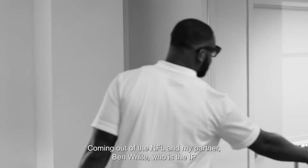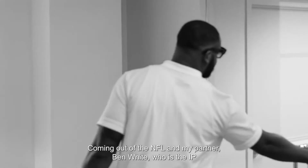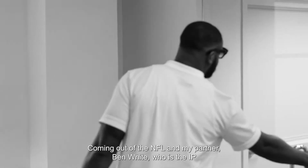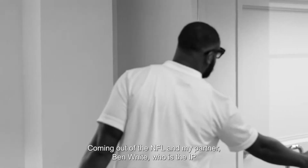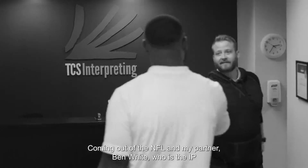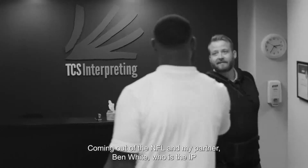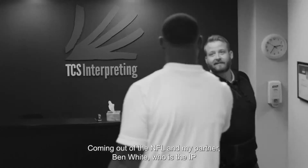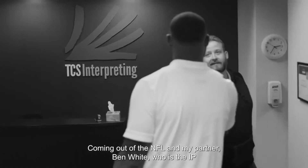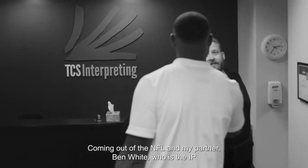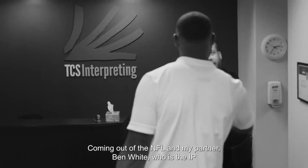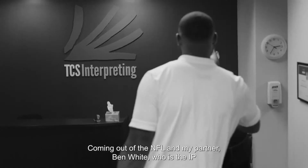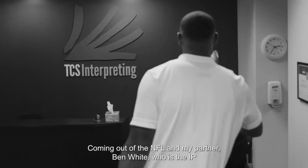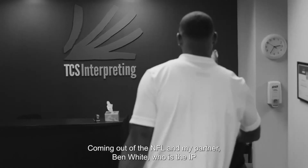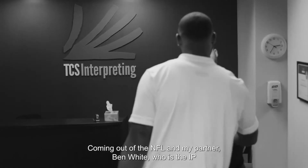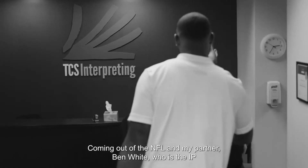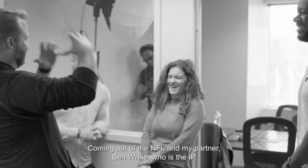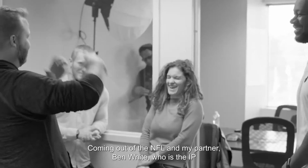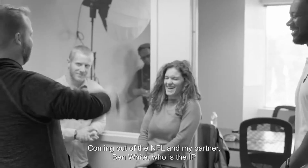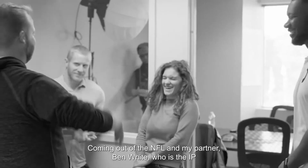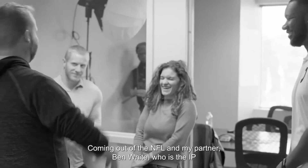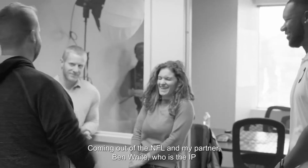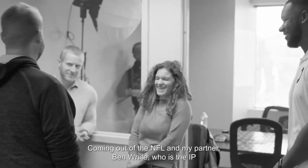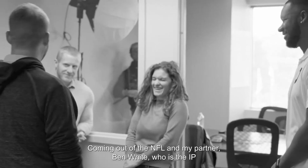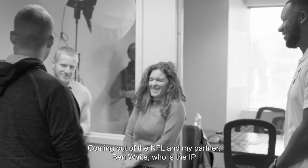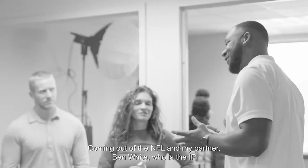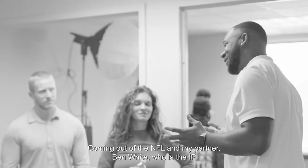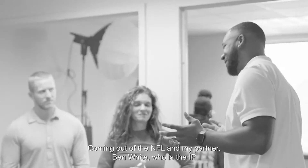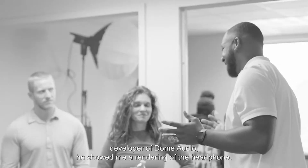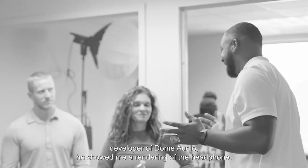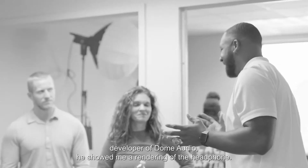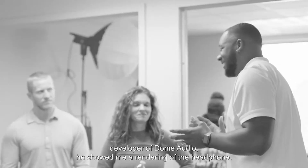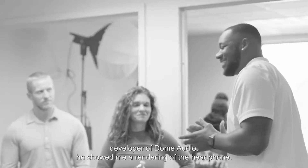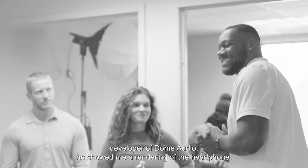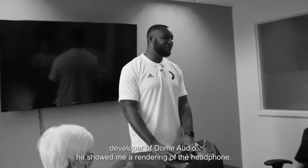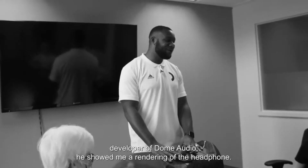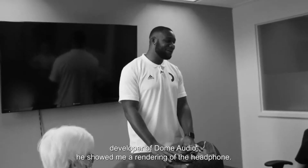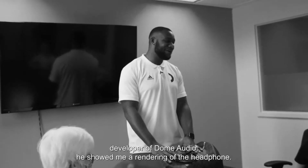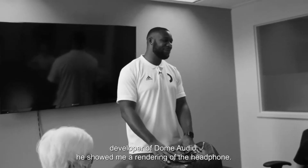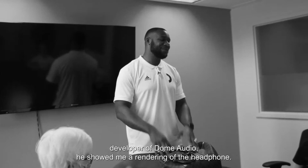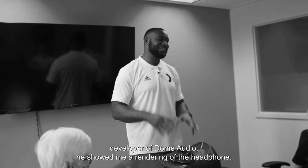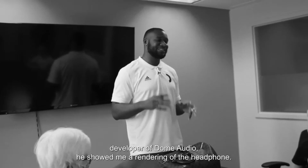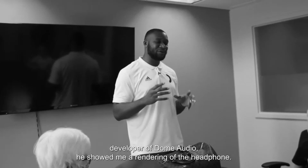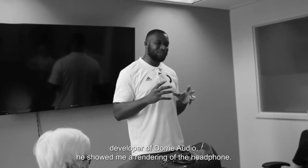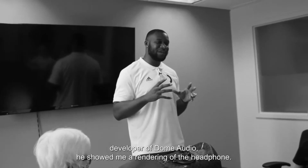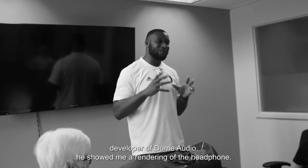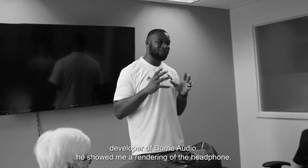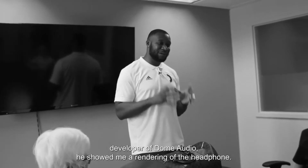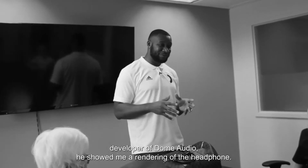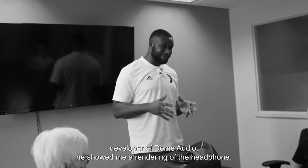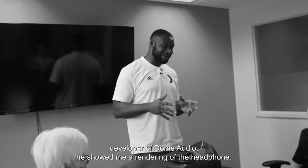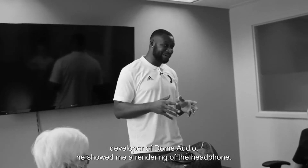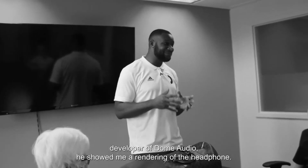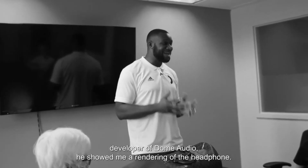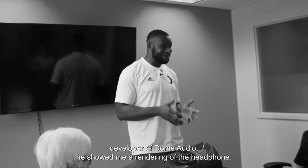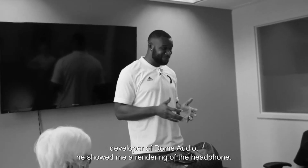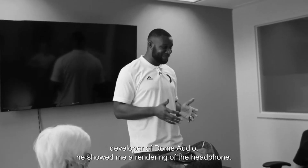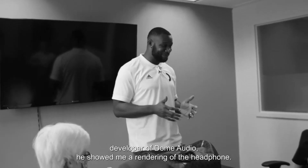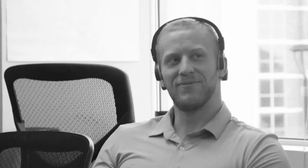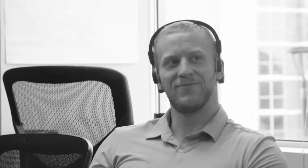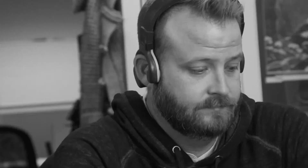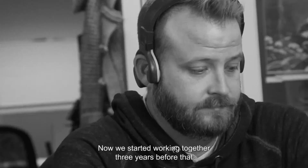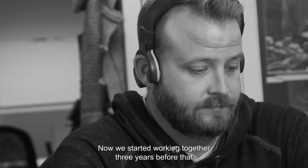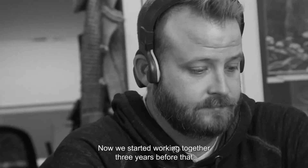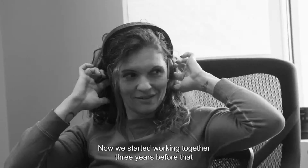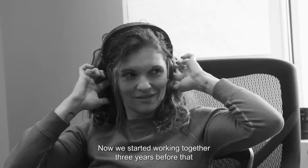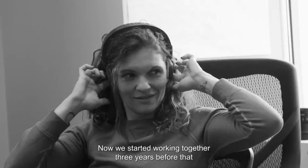Out of the NFL, and my partner, Ben White, who is the IP developer of Dome Audio, he showed me a rendering of the